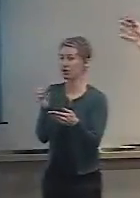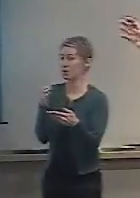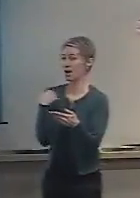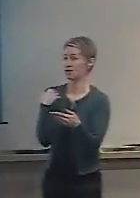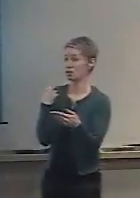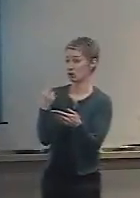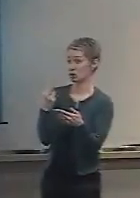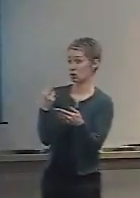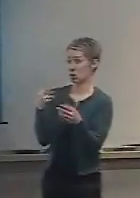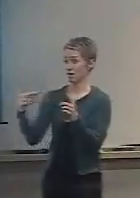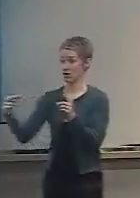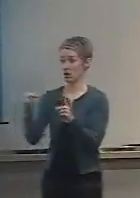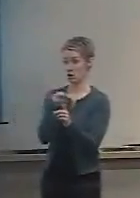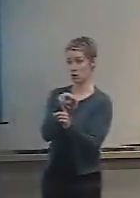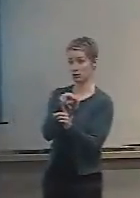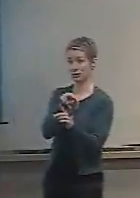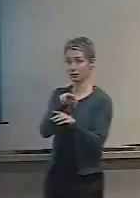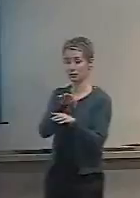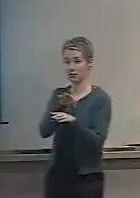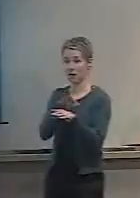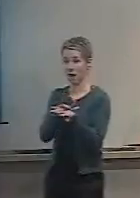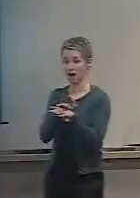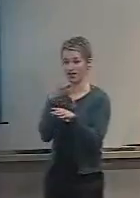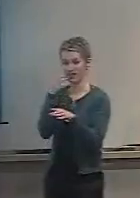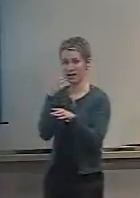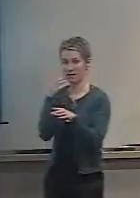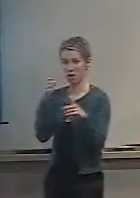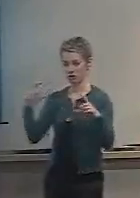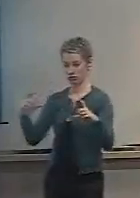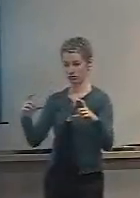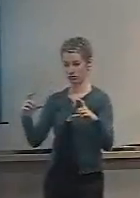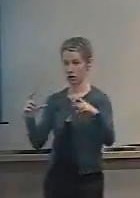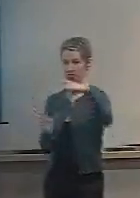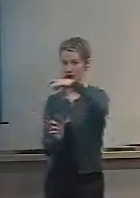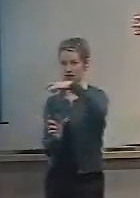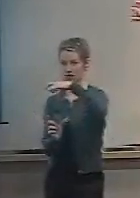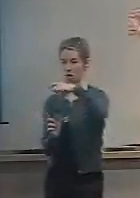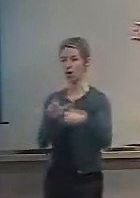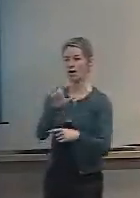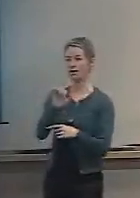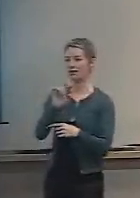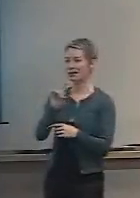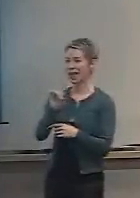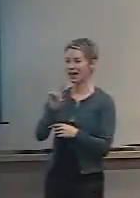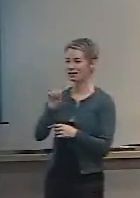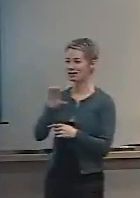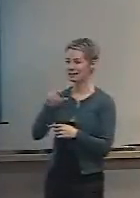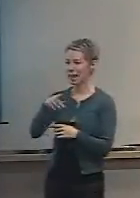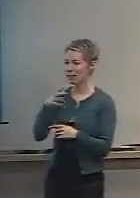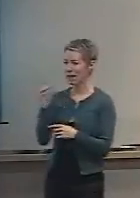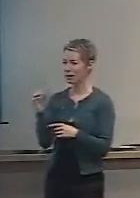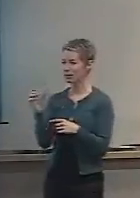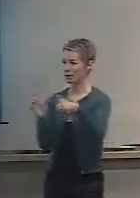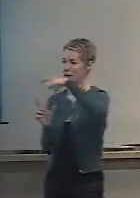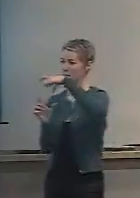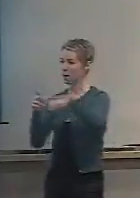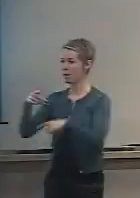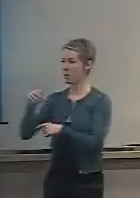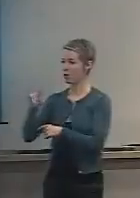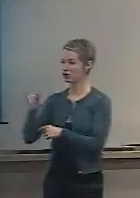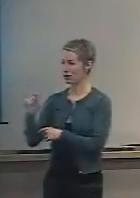views you can have on your cell phone, either horizontal or landscape or portrait, I guess would be the ways to say